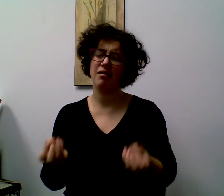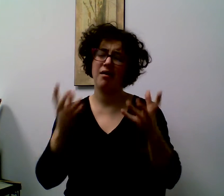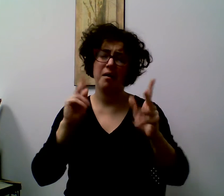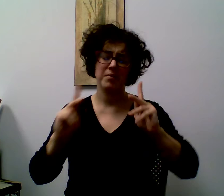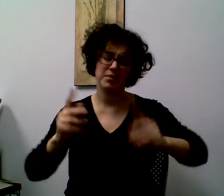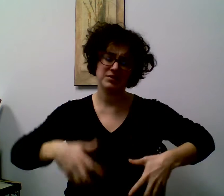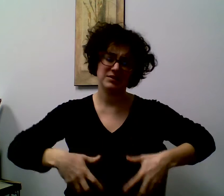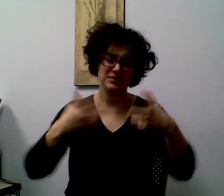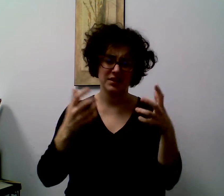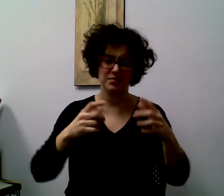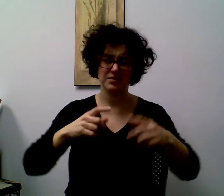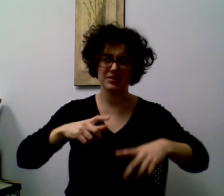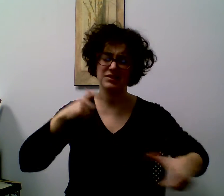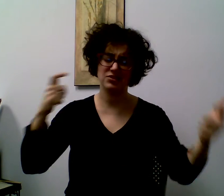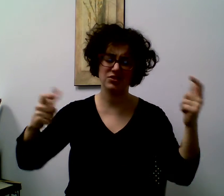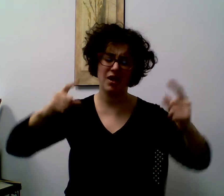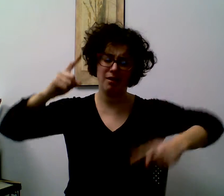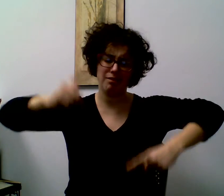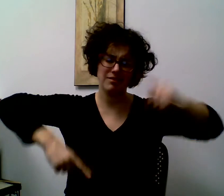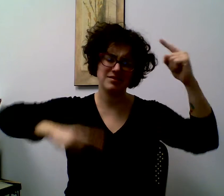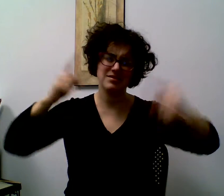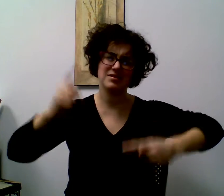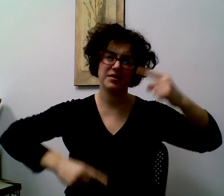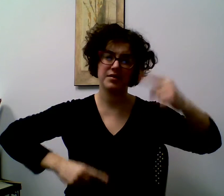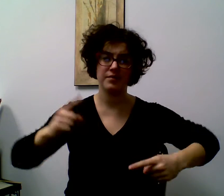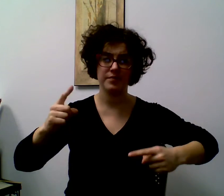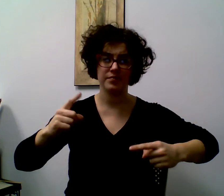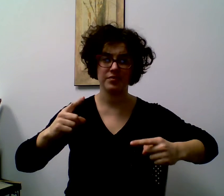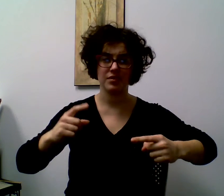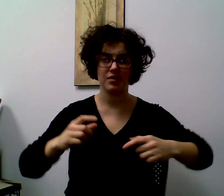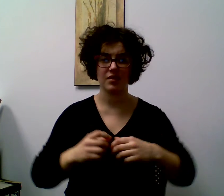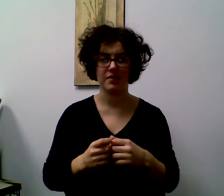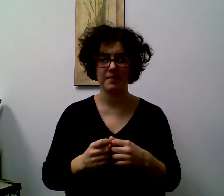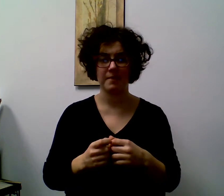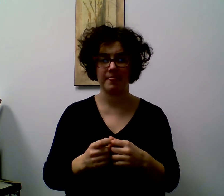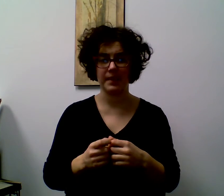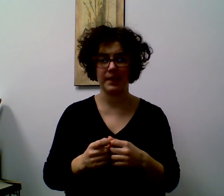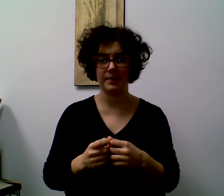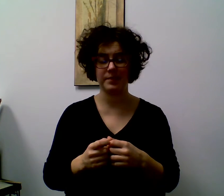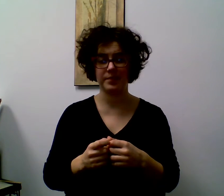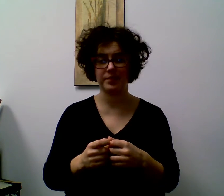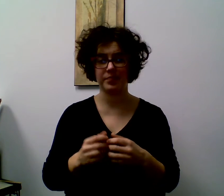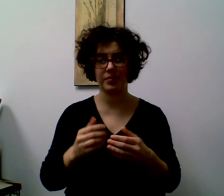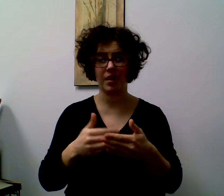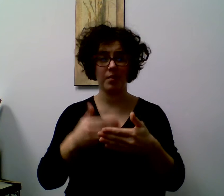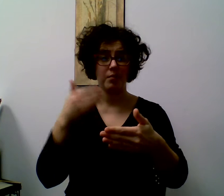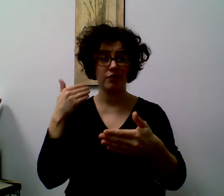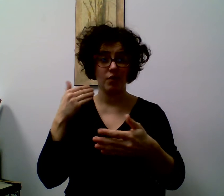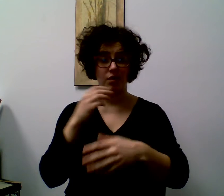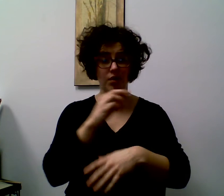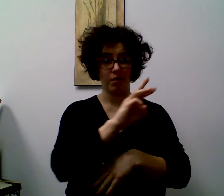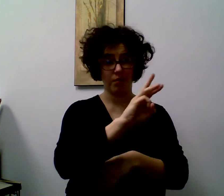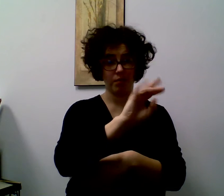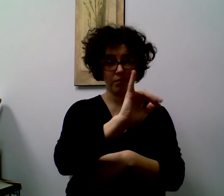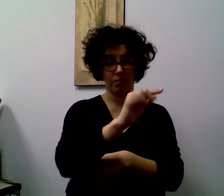The political consequences of the Kansas-Nebraska Act were stunning. Previously, both Whigs and Democrats had included Northern and